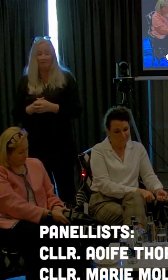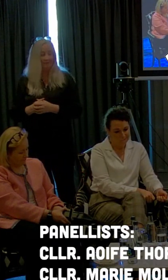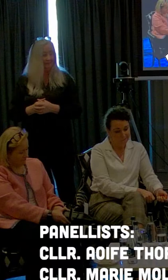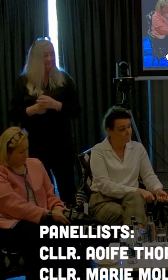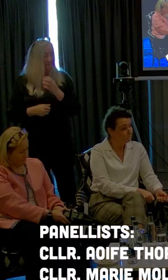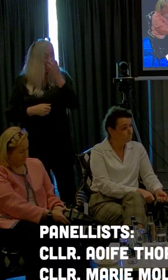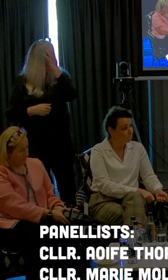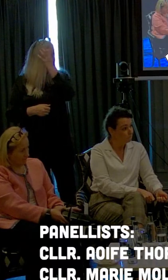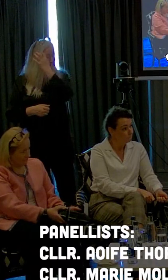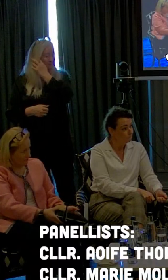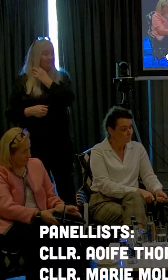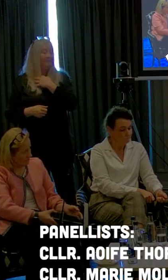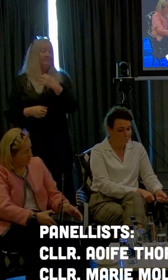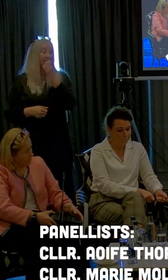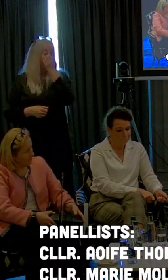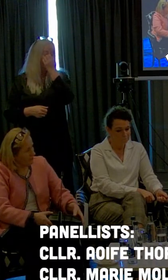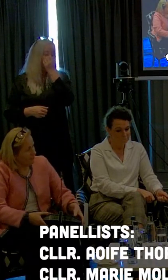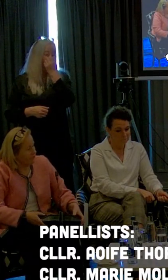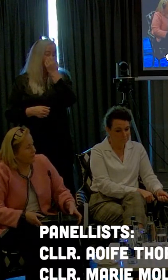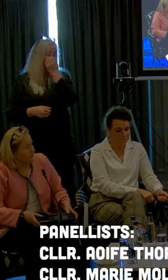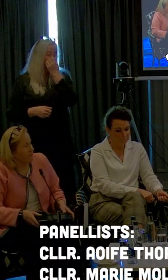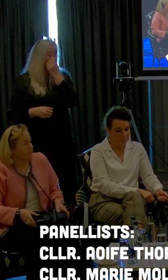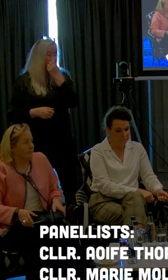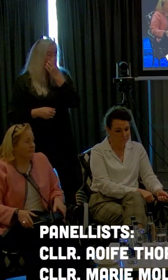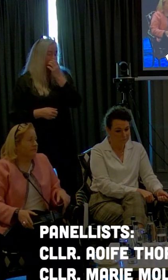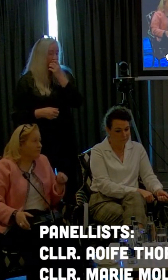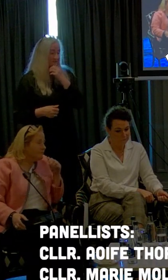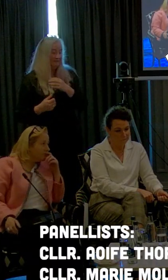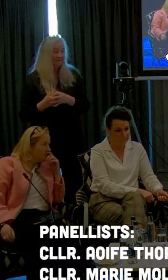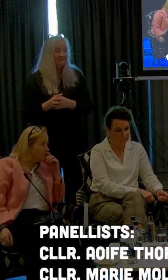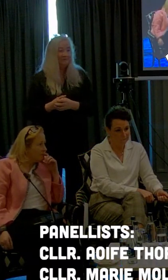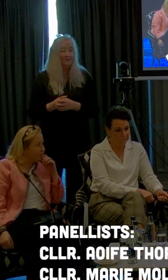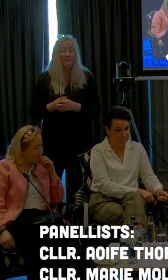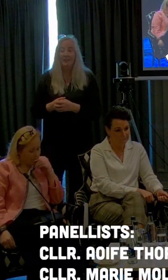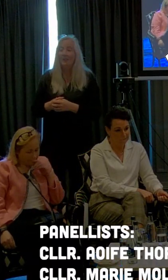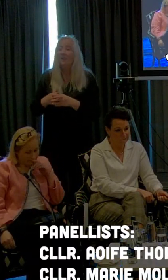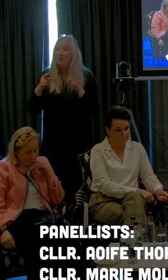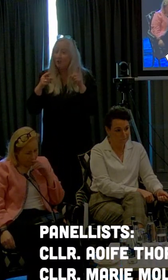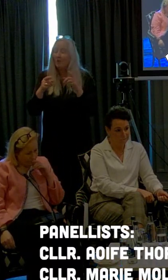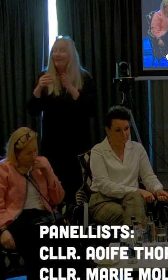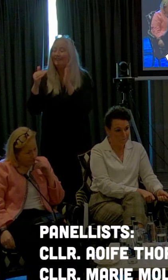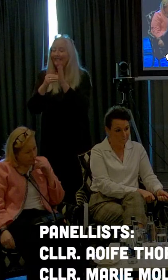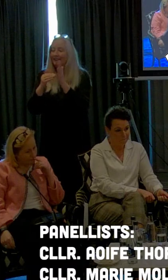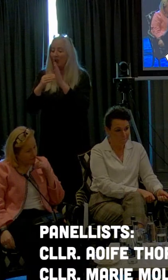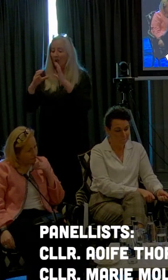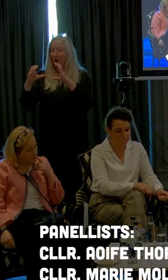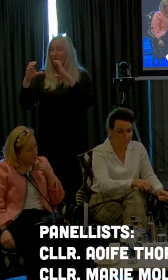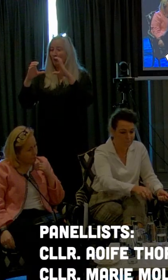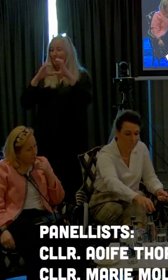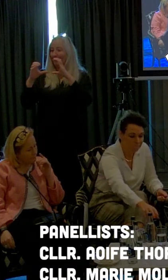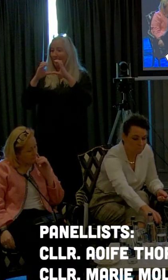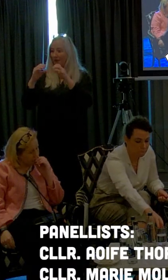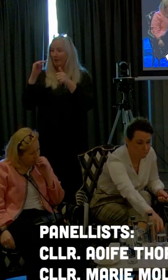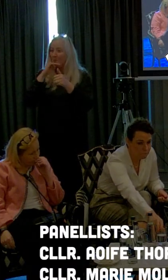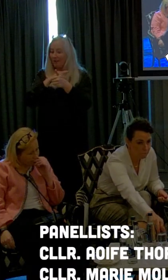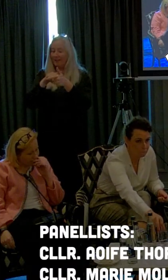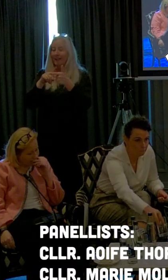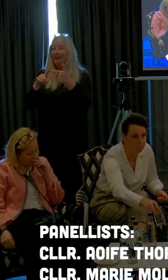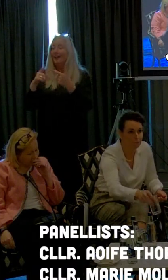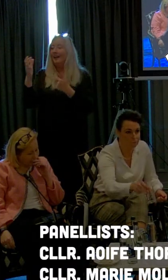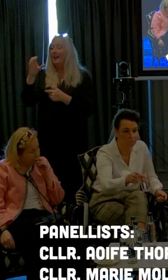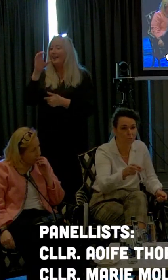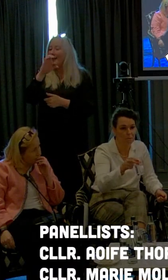again, I think a takeaway from this is it's that whole communication piece around the different activities, the council, the committees,